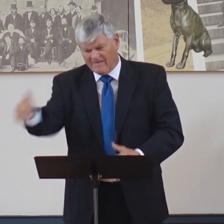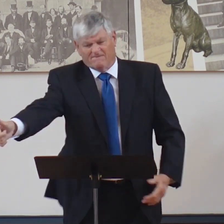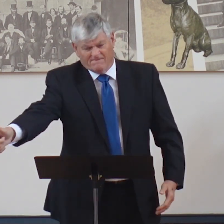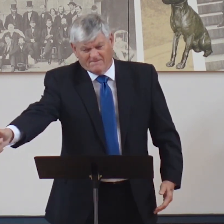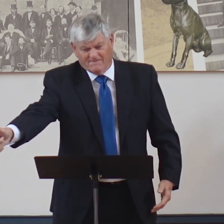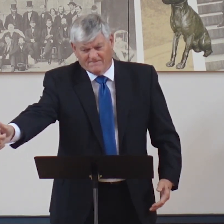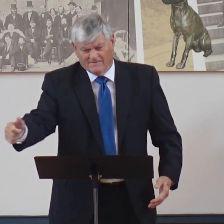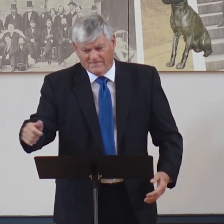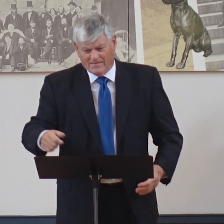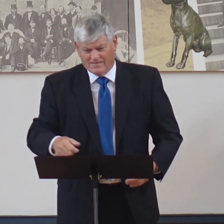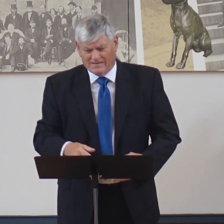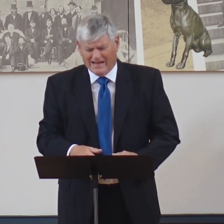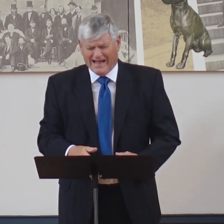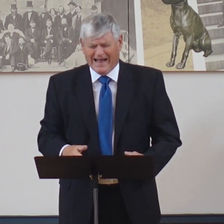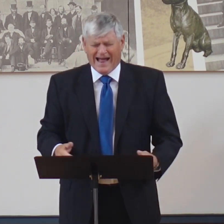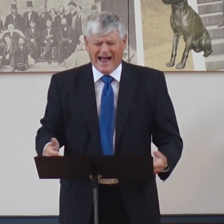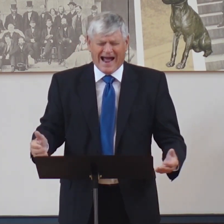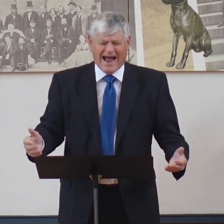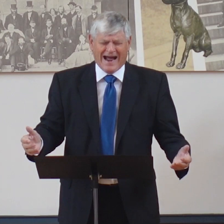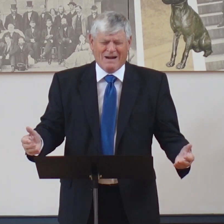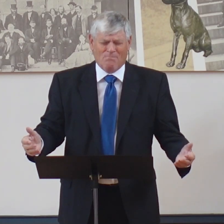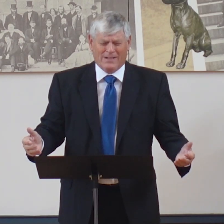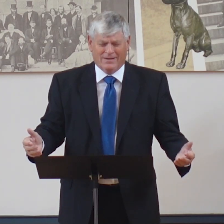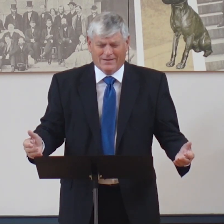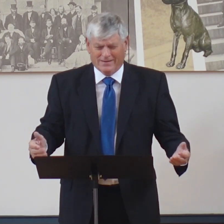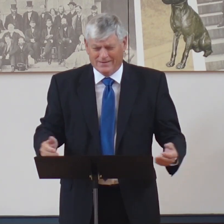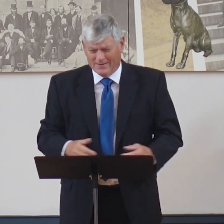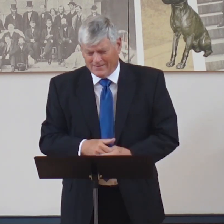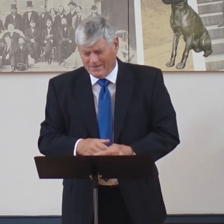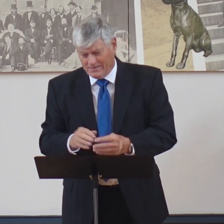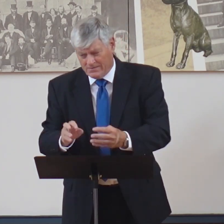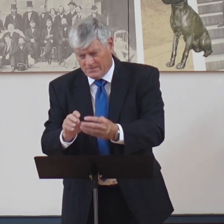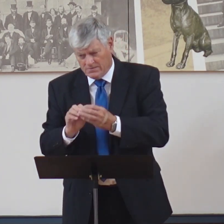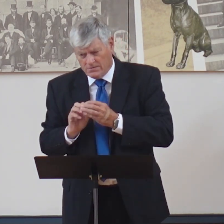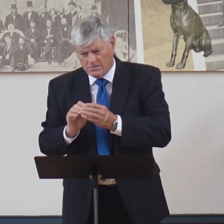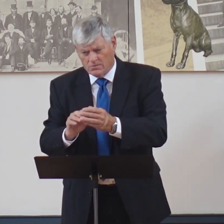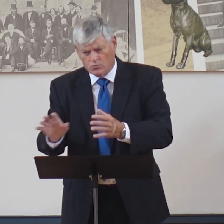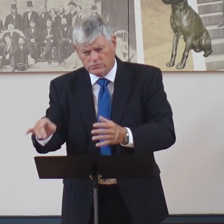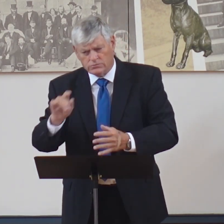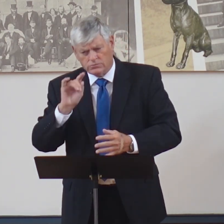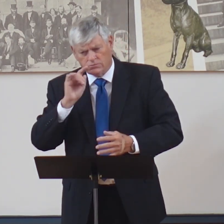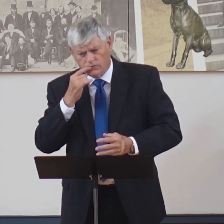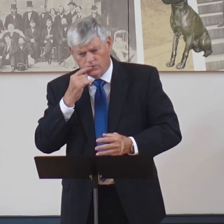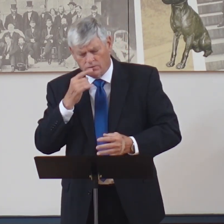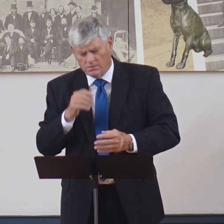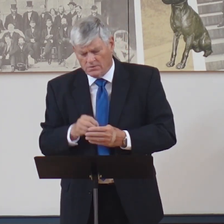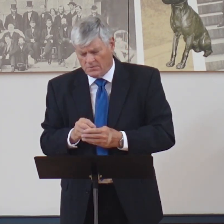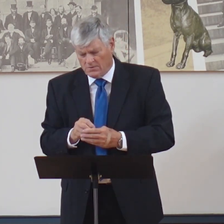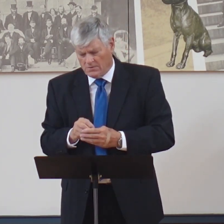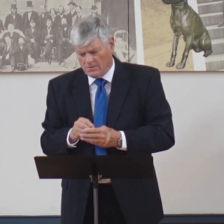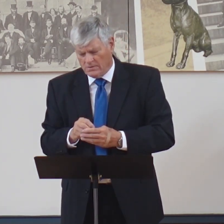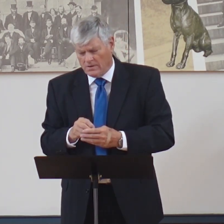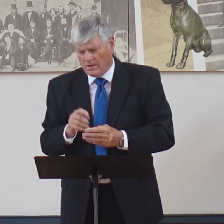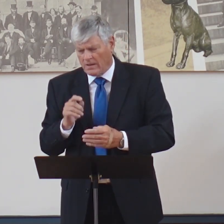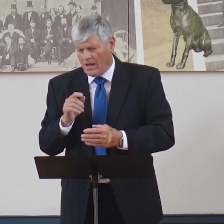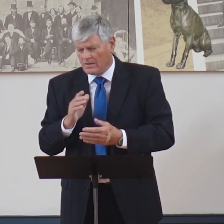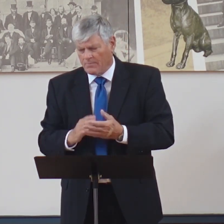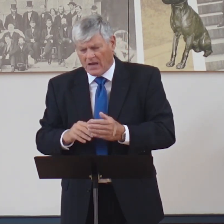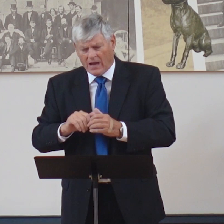have to do on your own." So Nancy was thinking, "Oh, this is going to be difficult," and she seriously wanted to